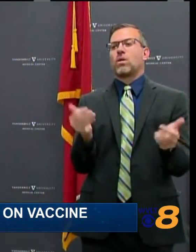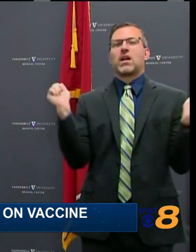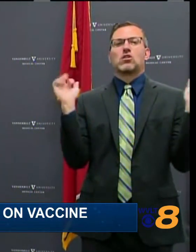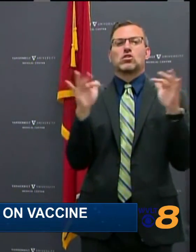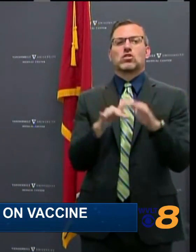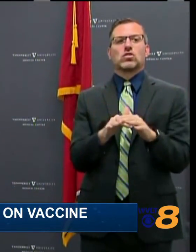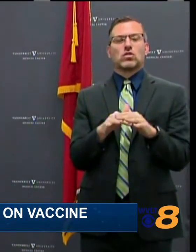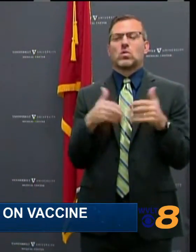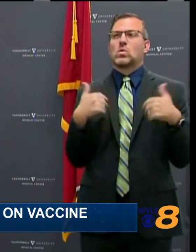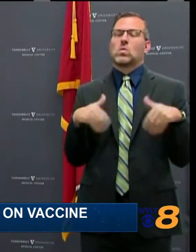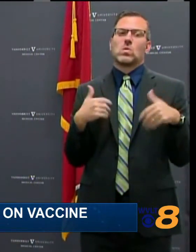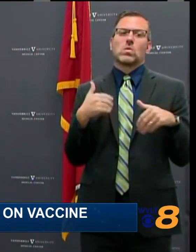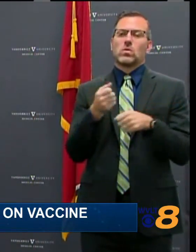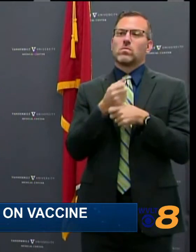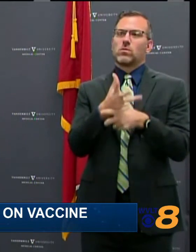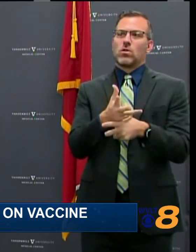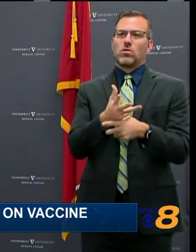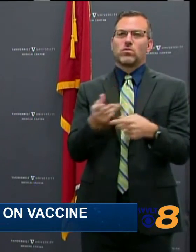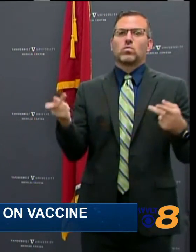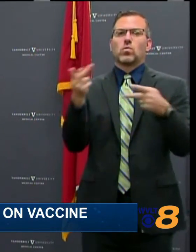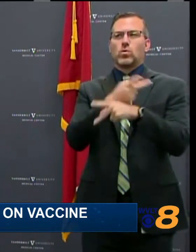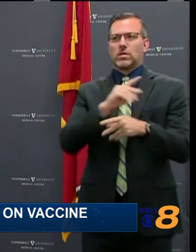all across Tennessee today.